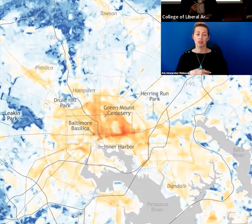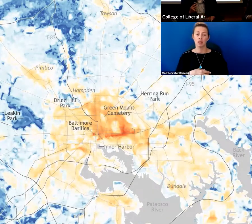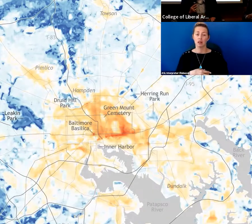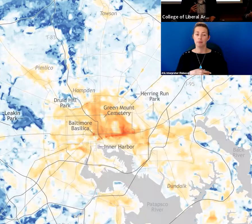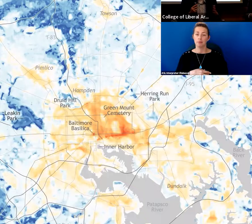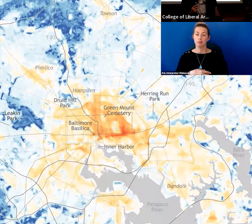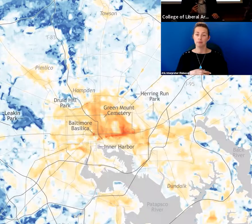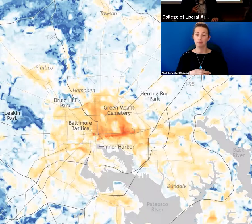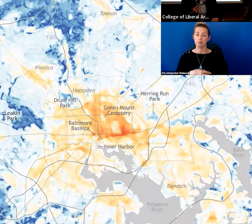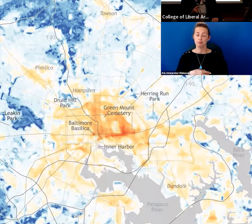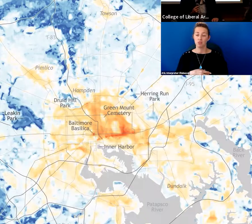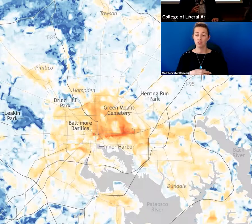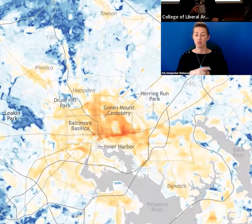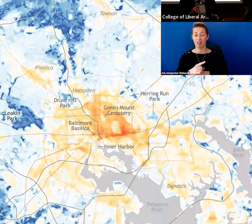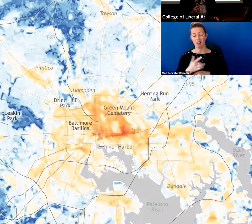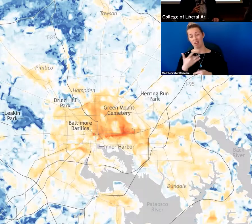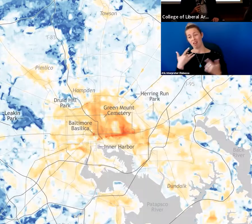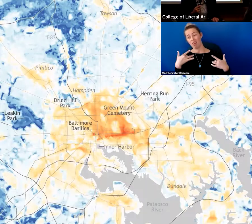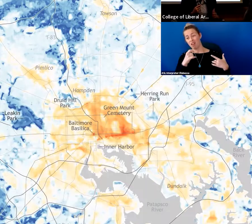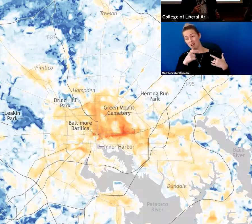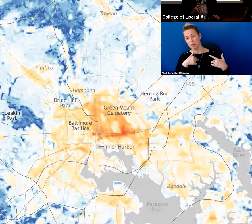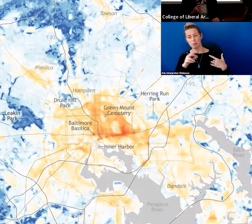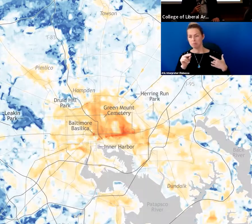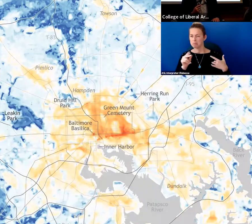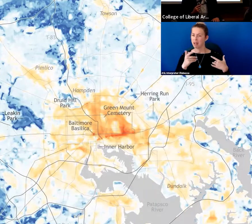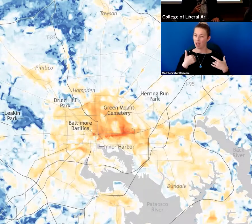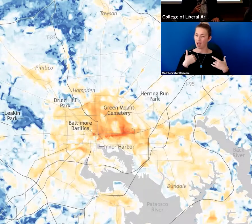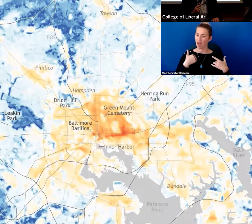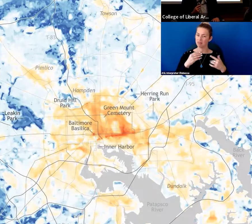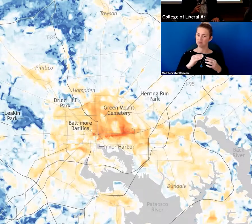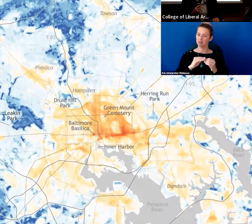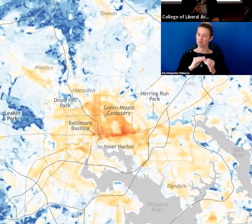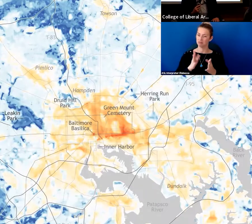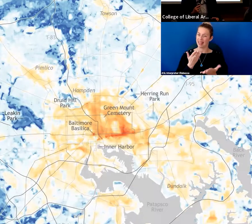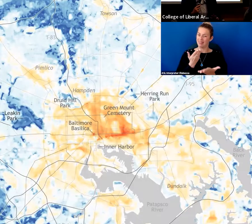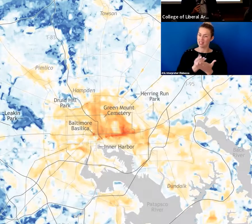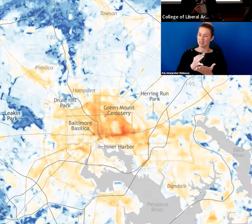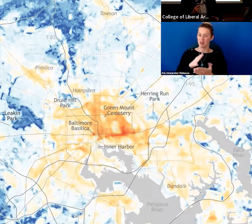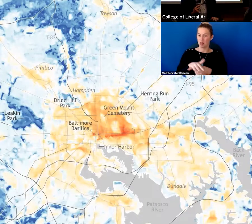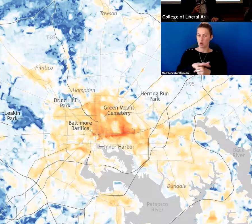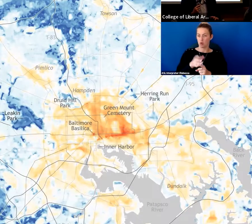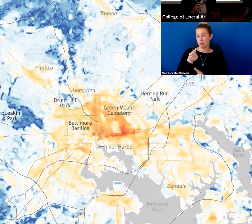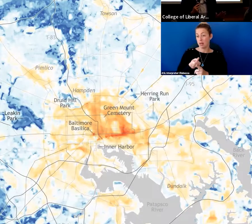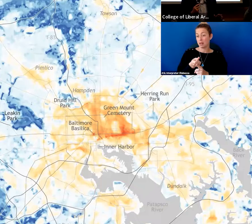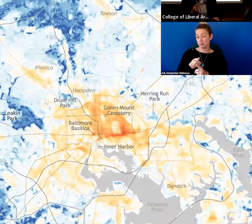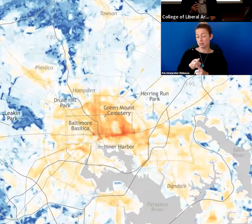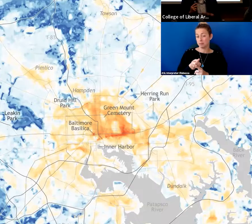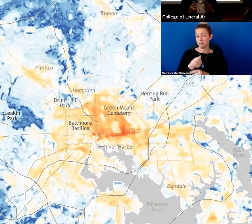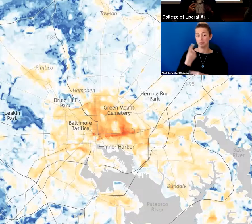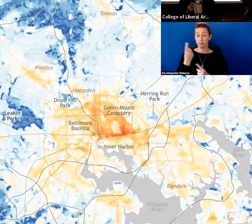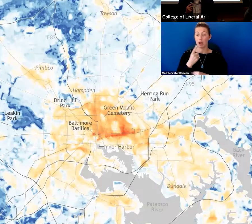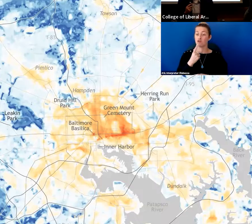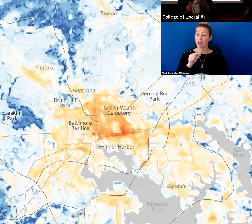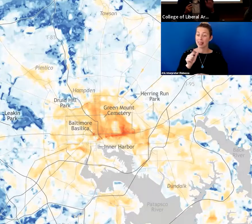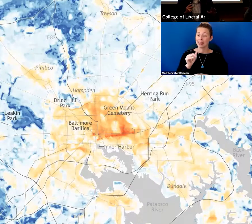being not me, but we have evidence of these impacts locally in our communities. We can think about the aspect of redlining. If you know